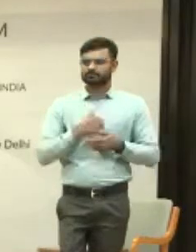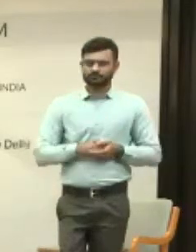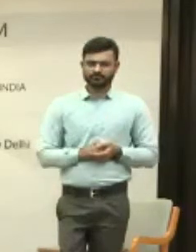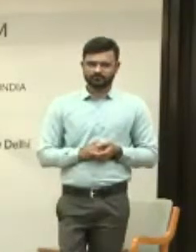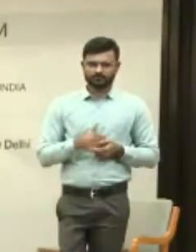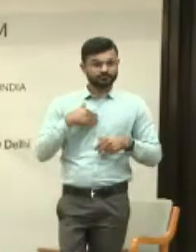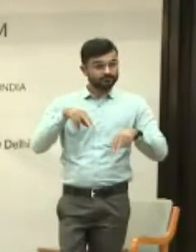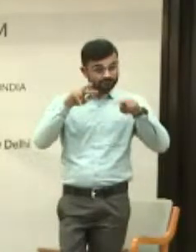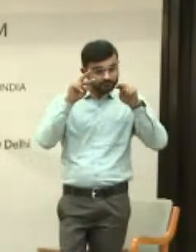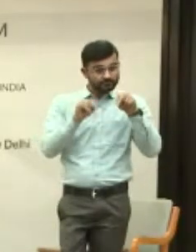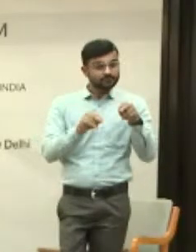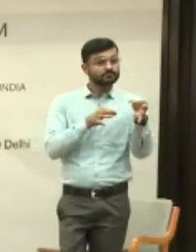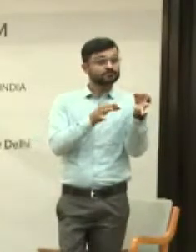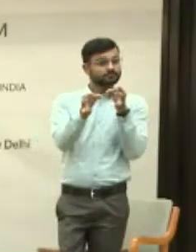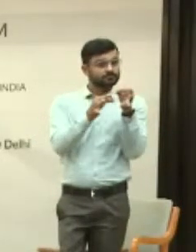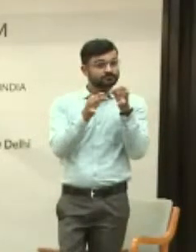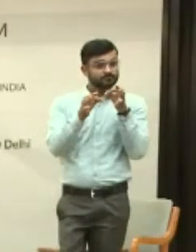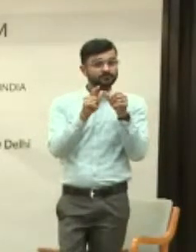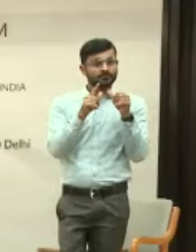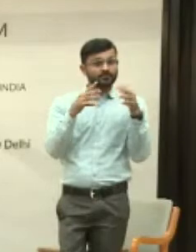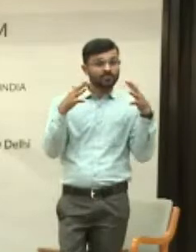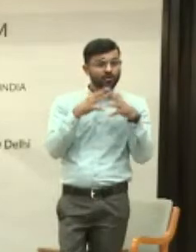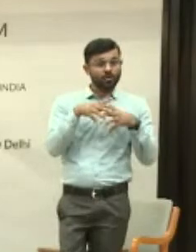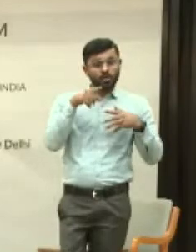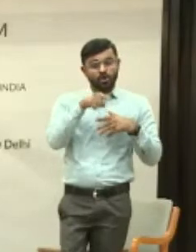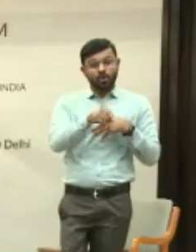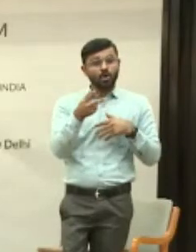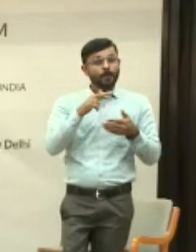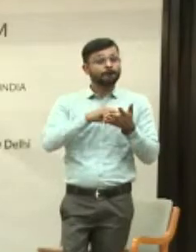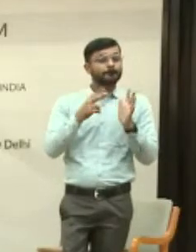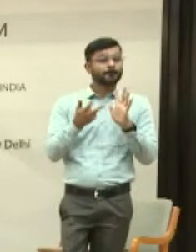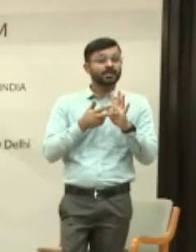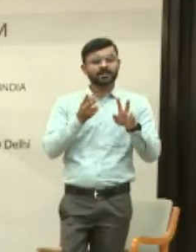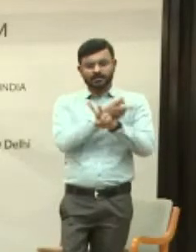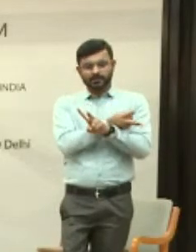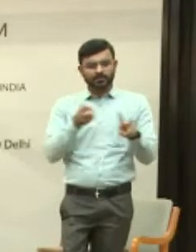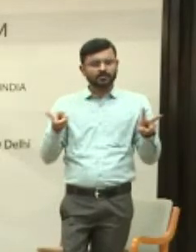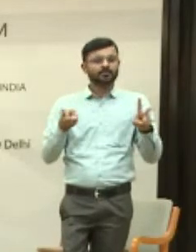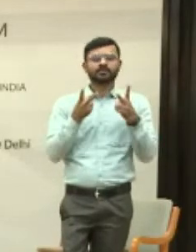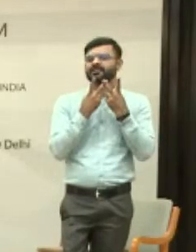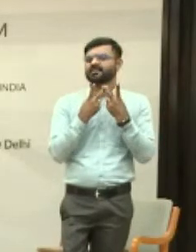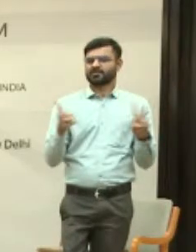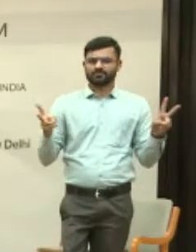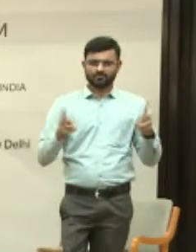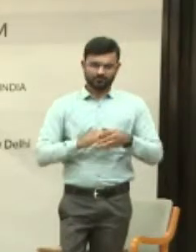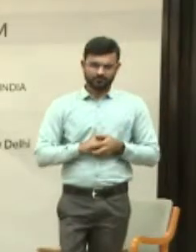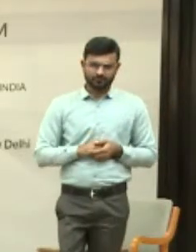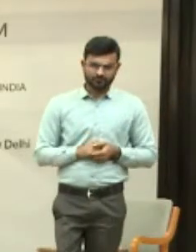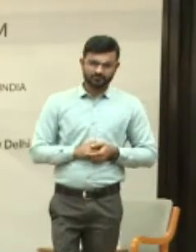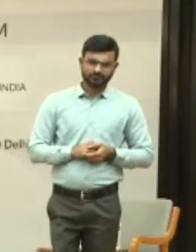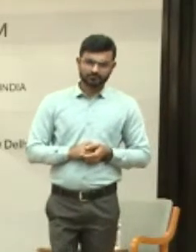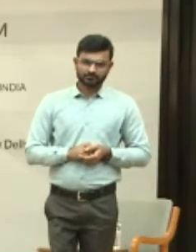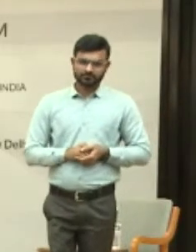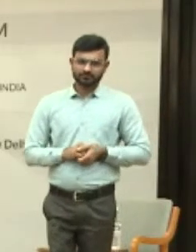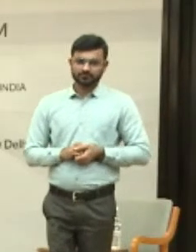We need to define what is law, and law means all kinds of different things.